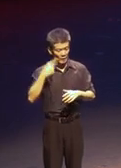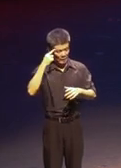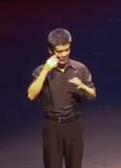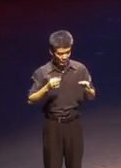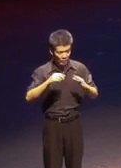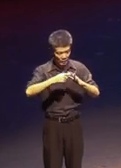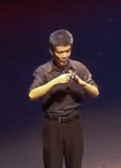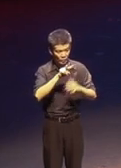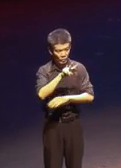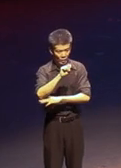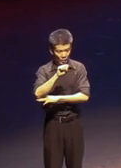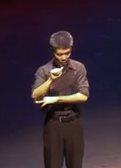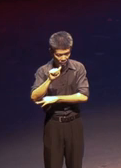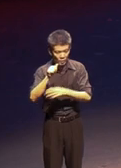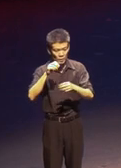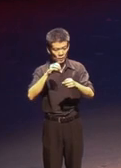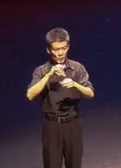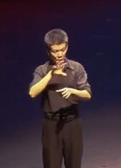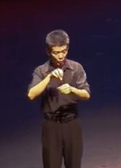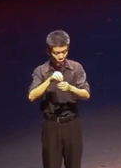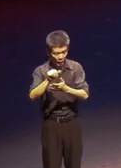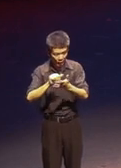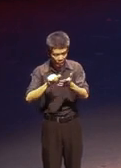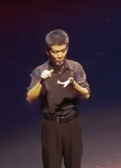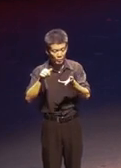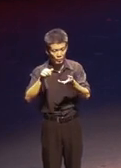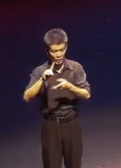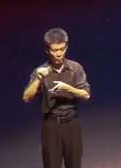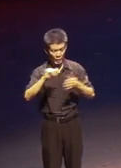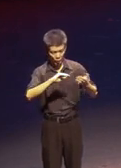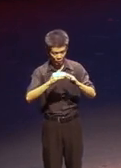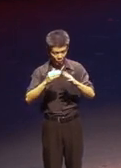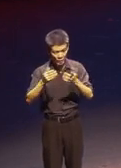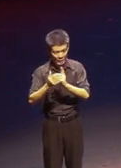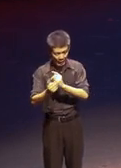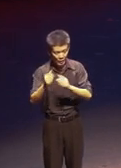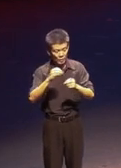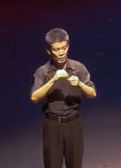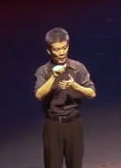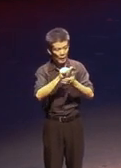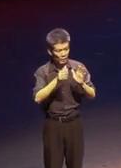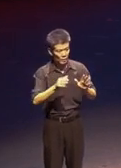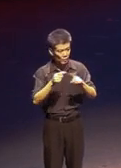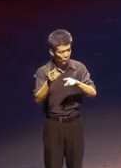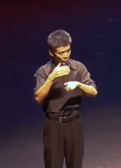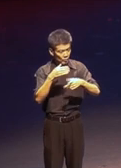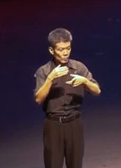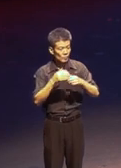to start Very Special Arts in order to bring the arts to our disabled community and our talented disabled artists to the